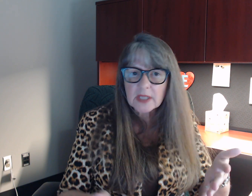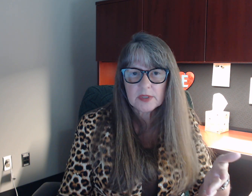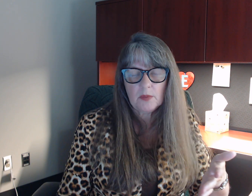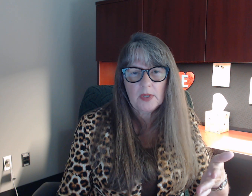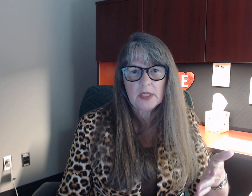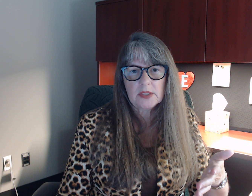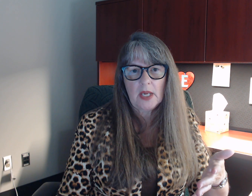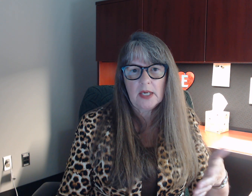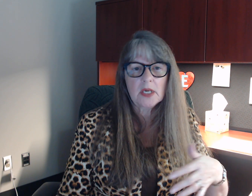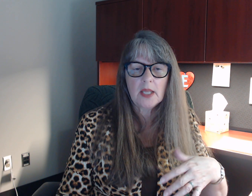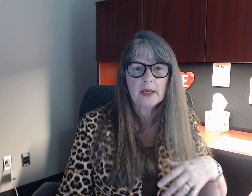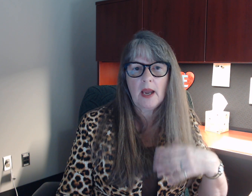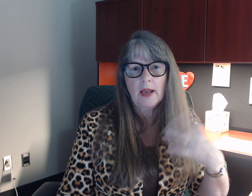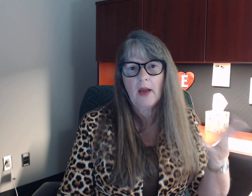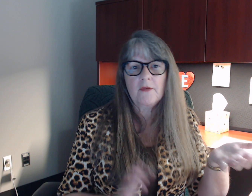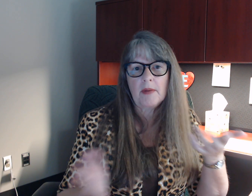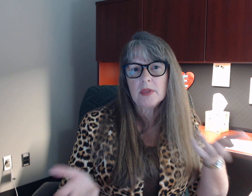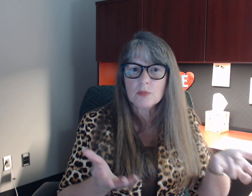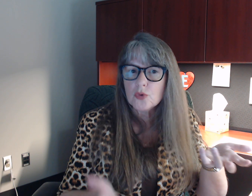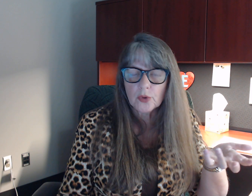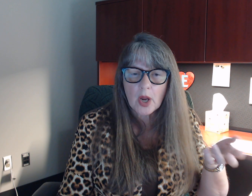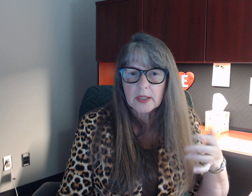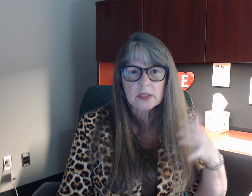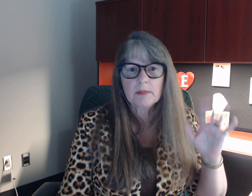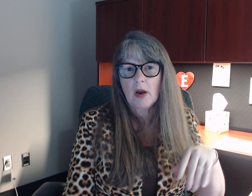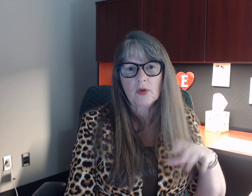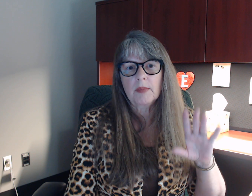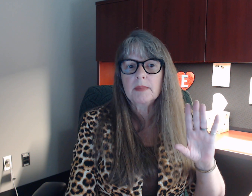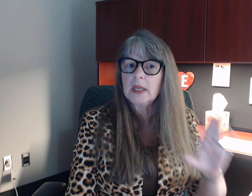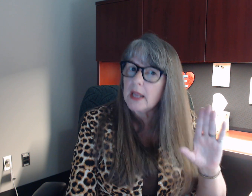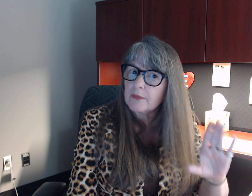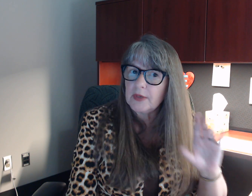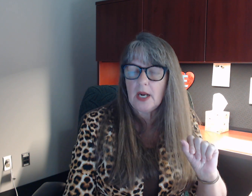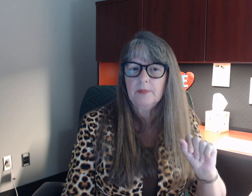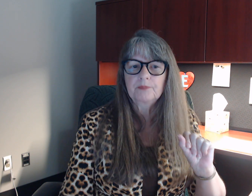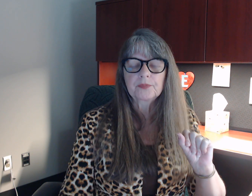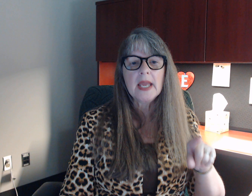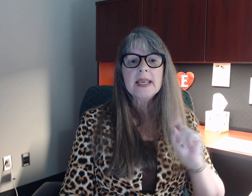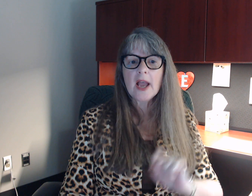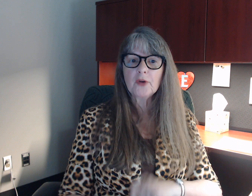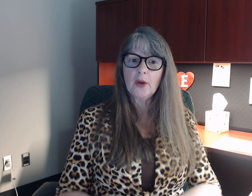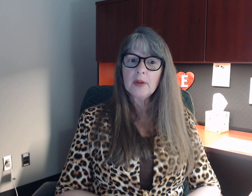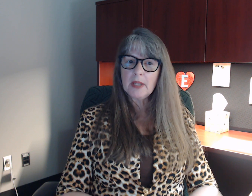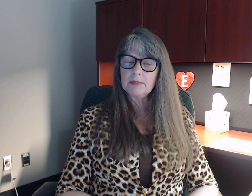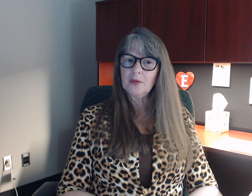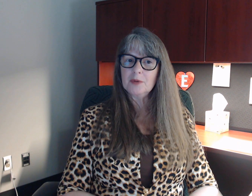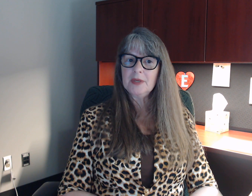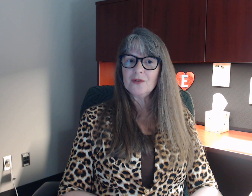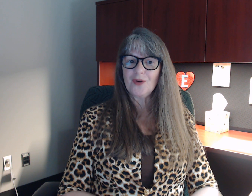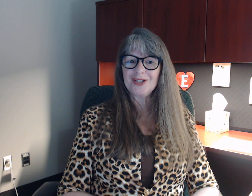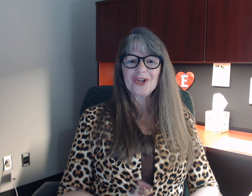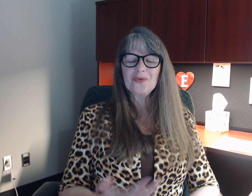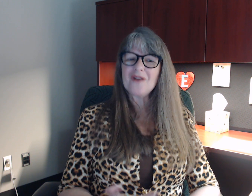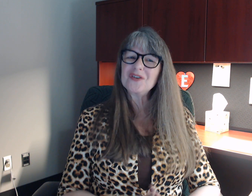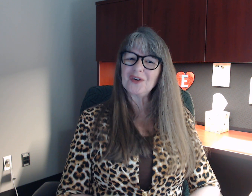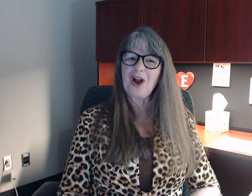someone does that. It's not like if I'm in the mood or not, it doesn't bother me, but every time. Now, for hearing people, it would be different. You would have a different